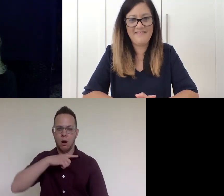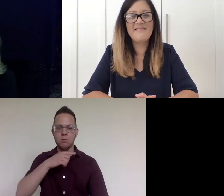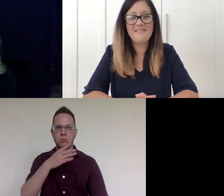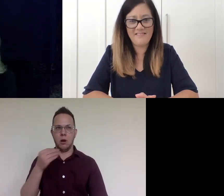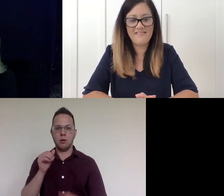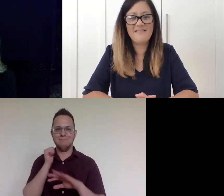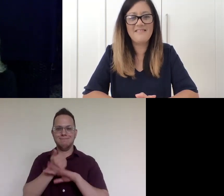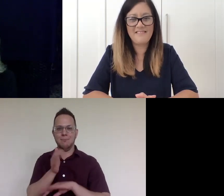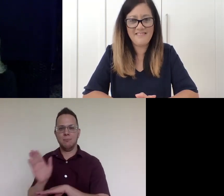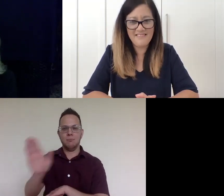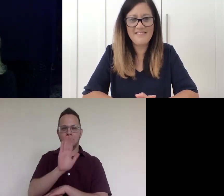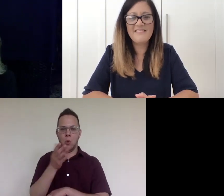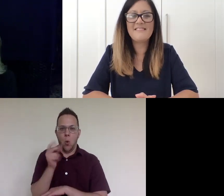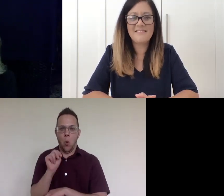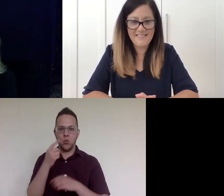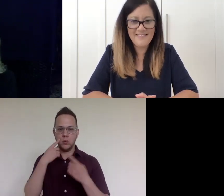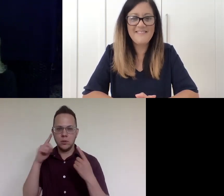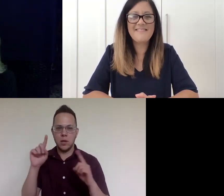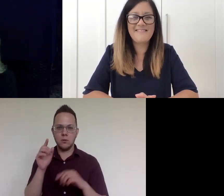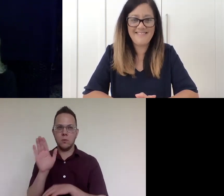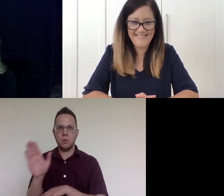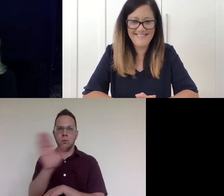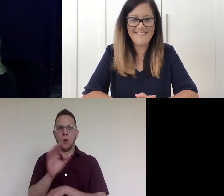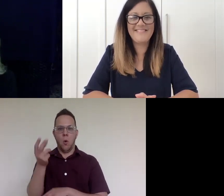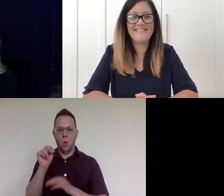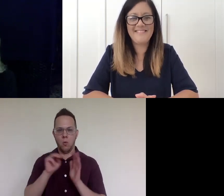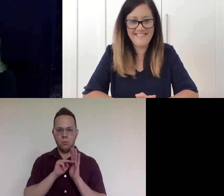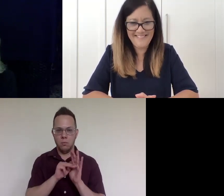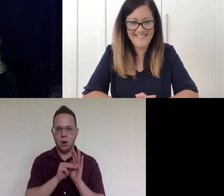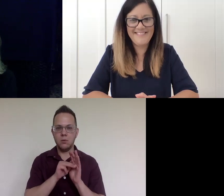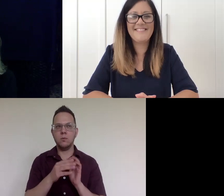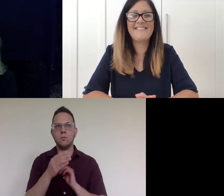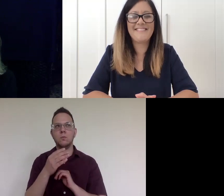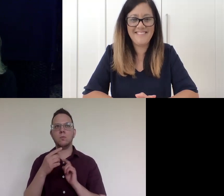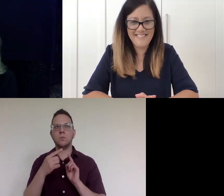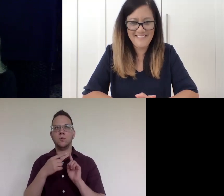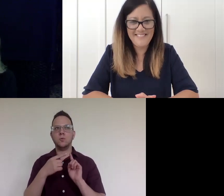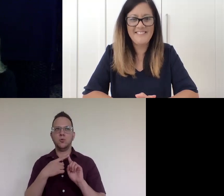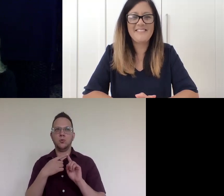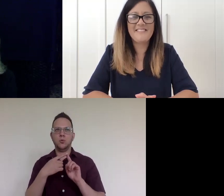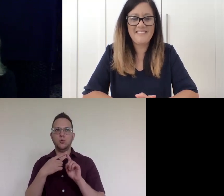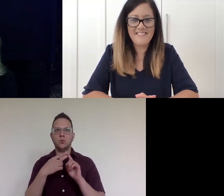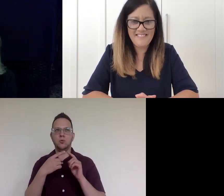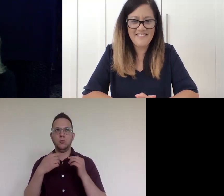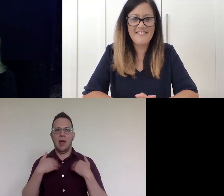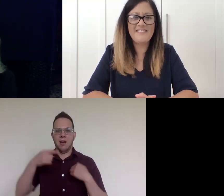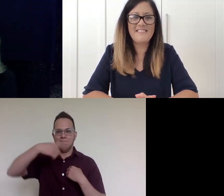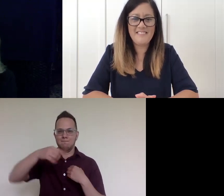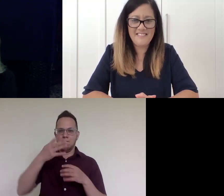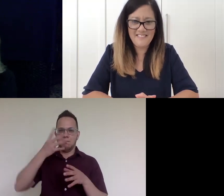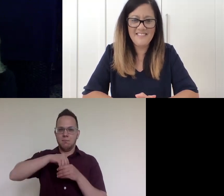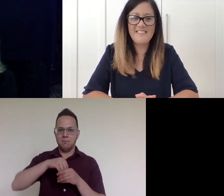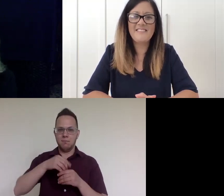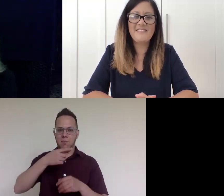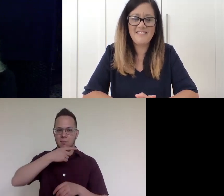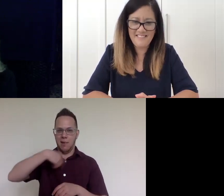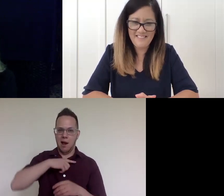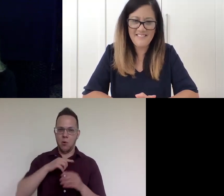ASL join us and have their own success stories and have their own models and